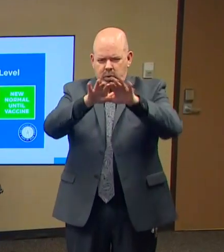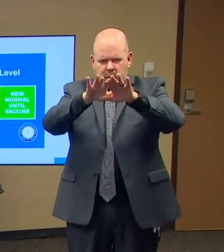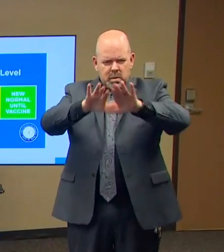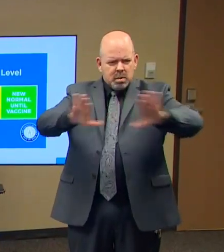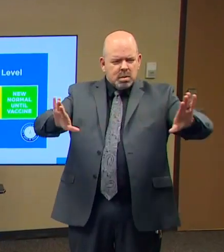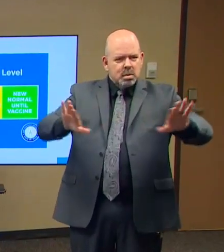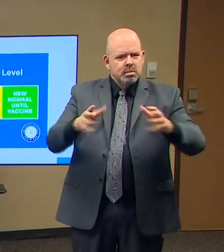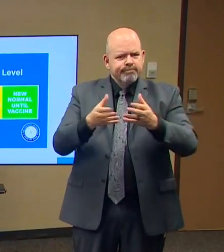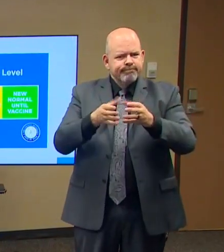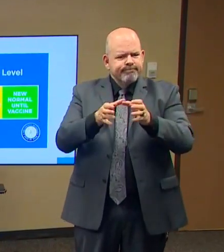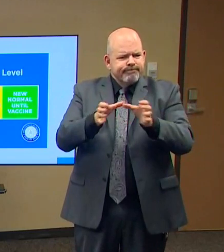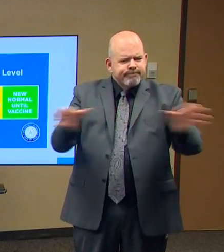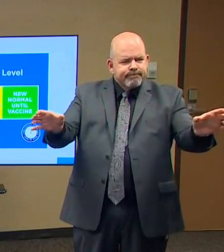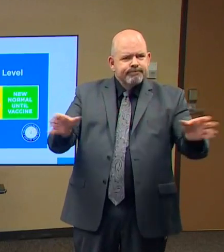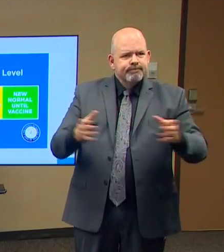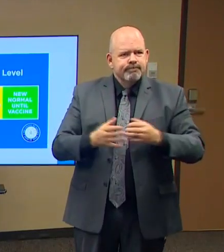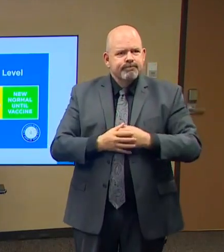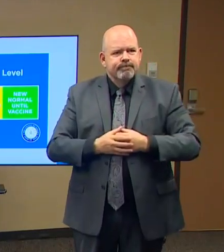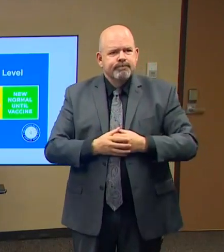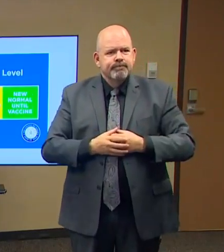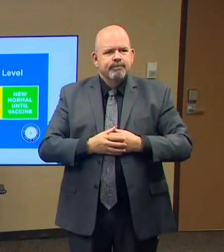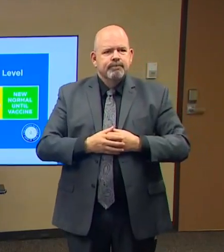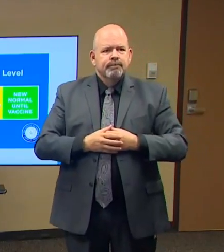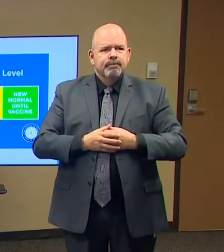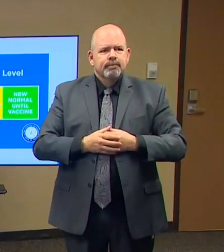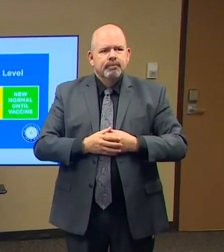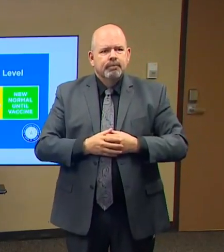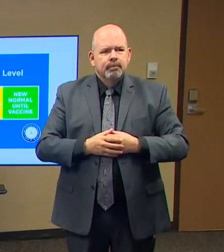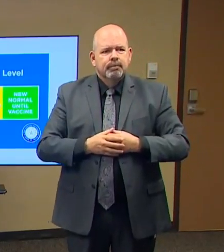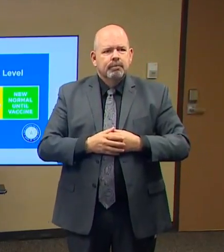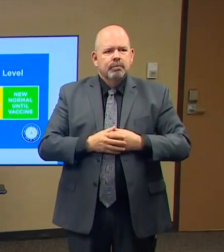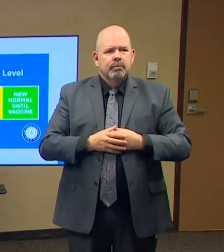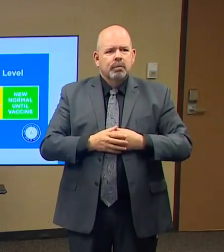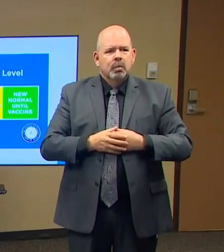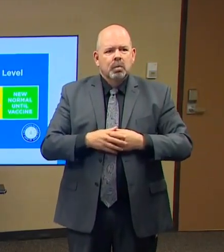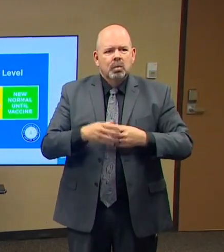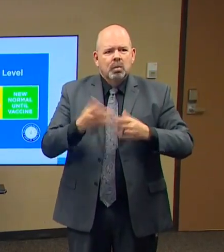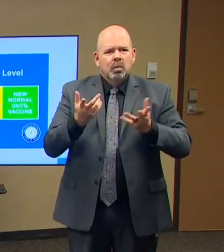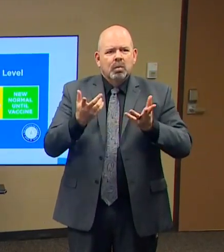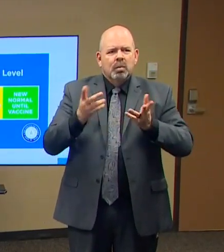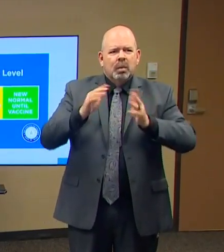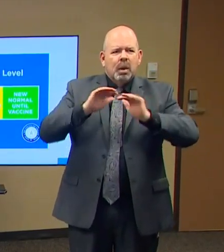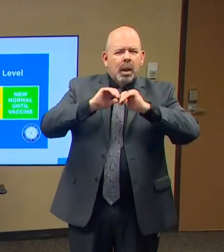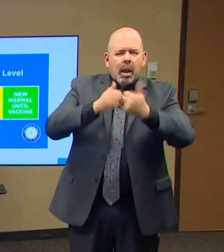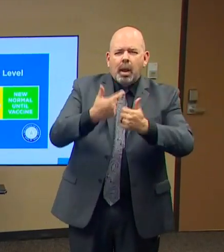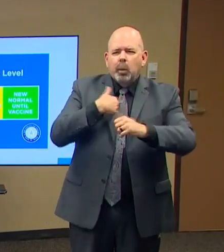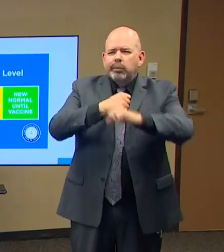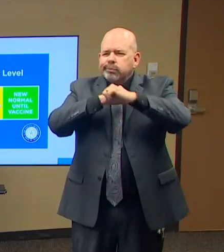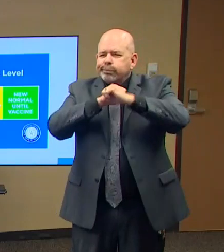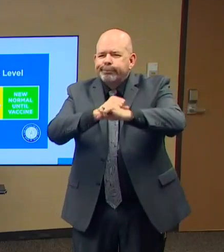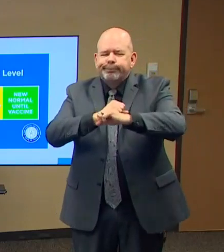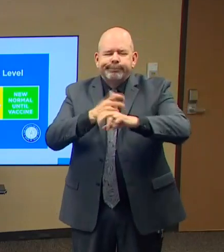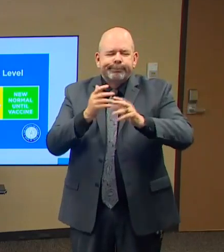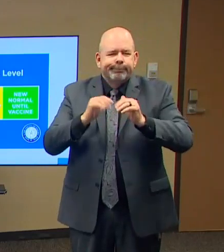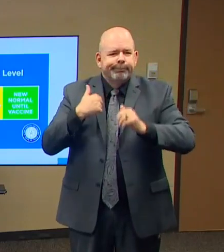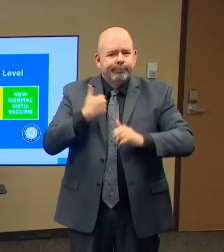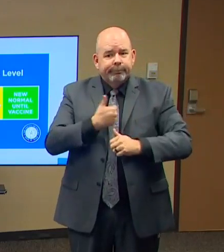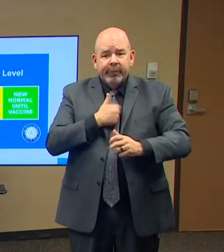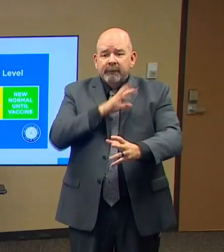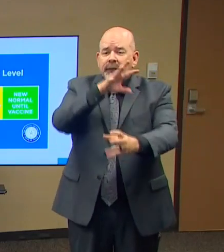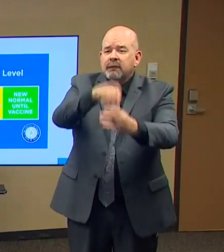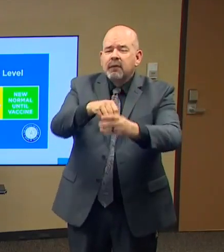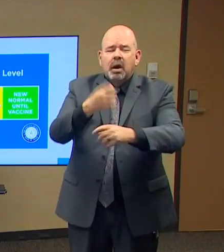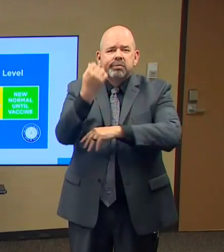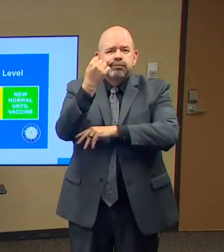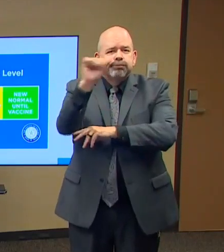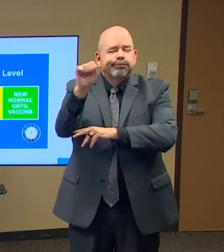are taking part in protests, here's what you can do to stay safe while doing so. Sure. So the question was about